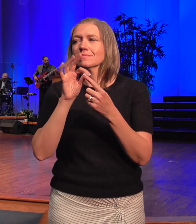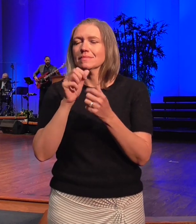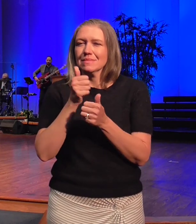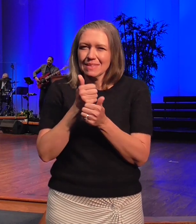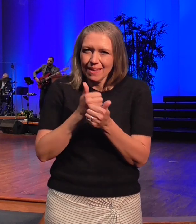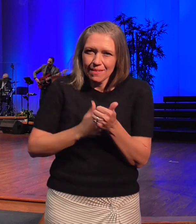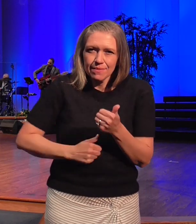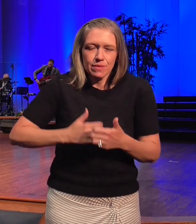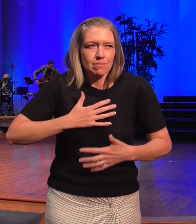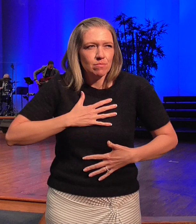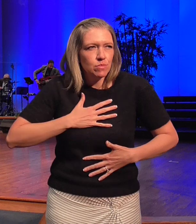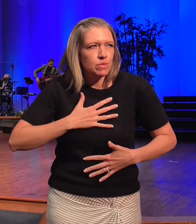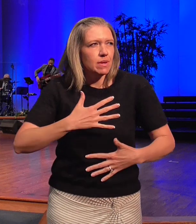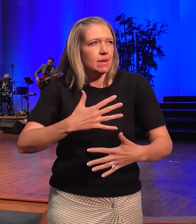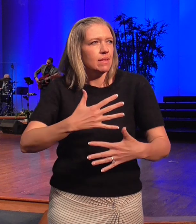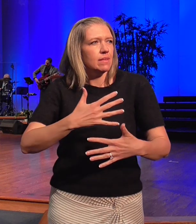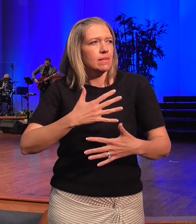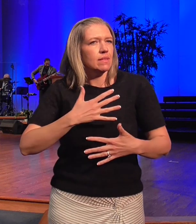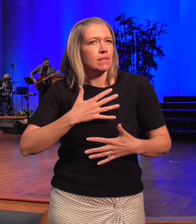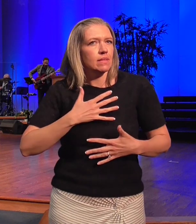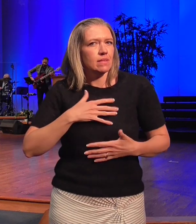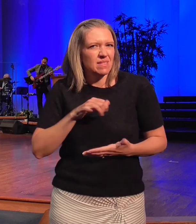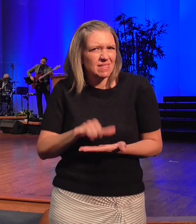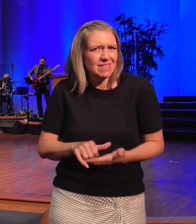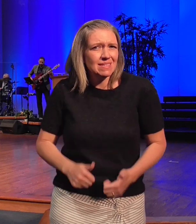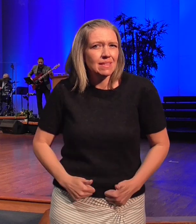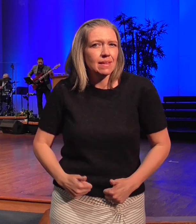Every breath is life.